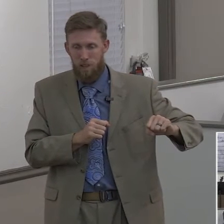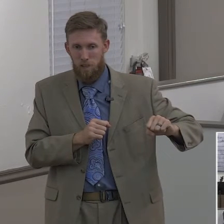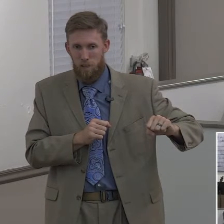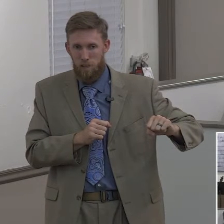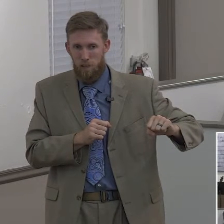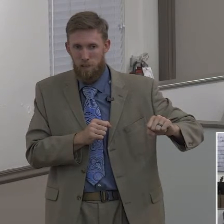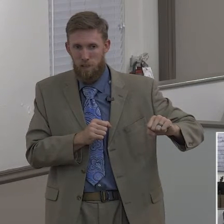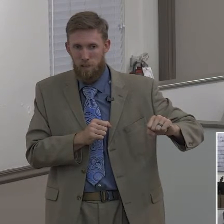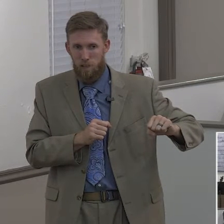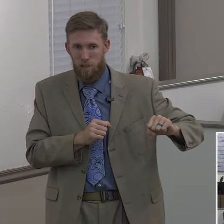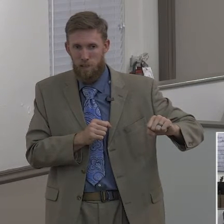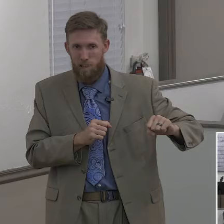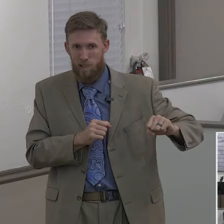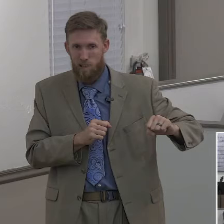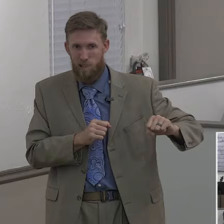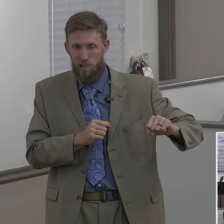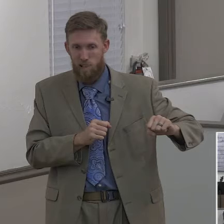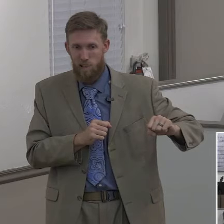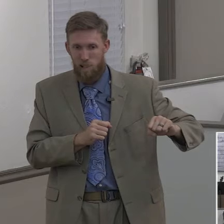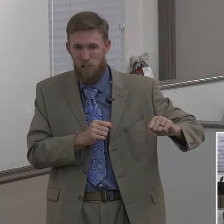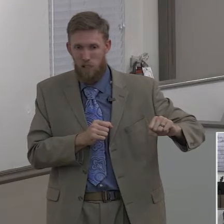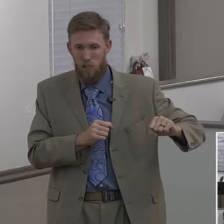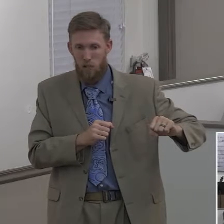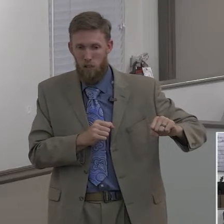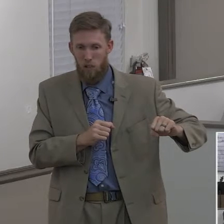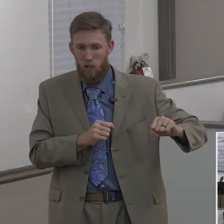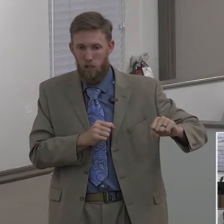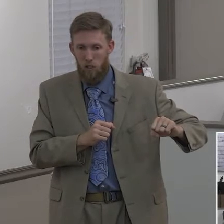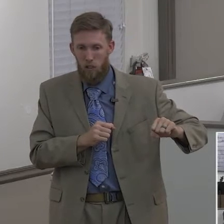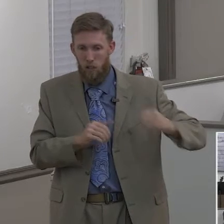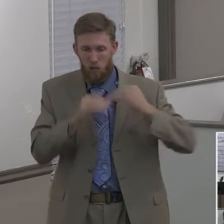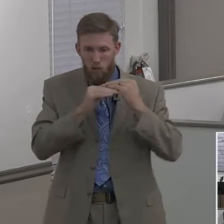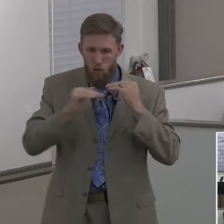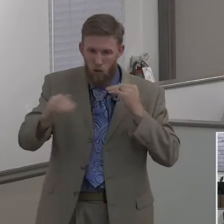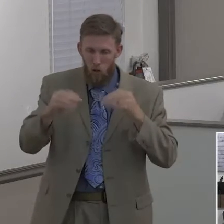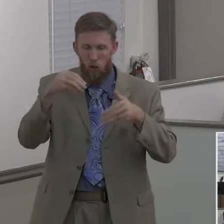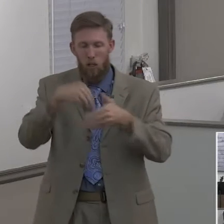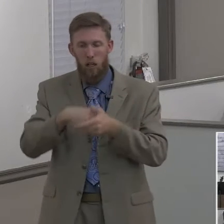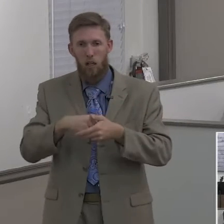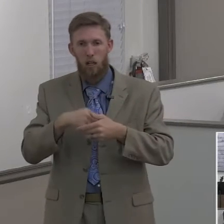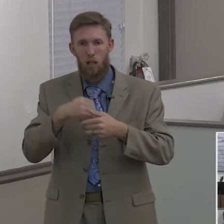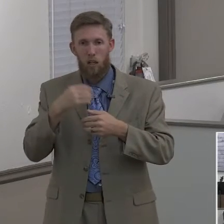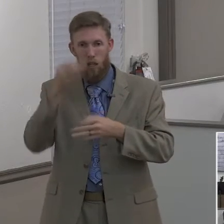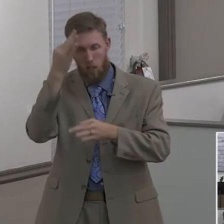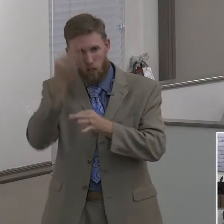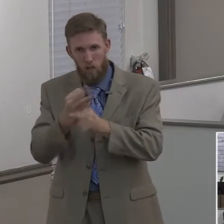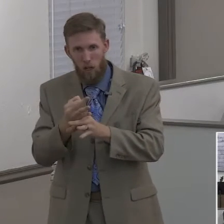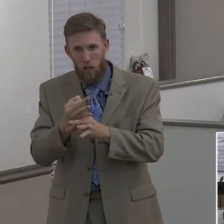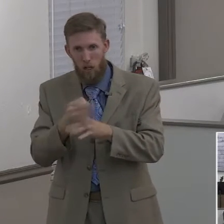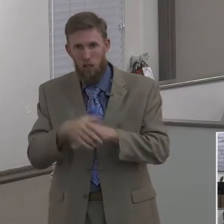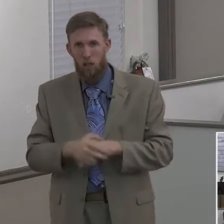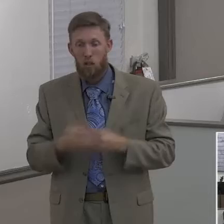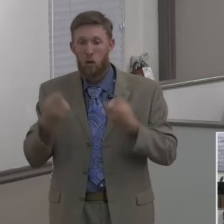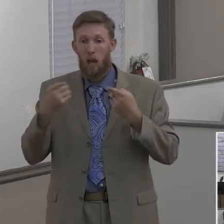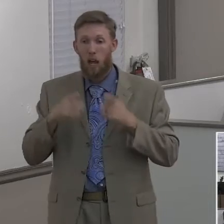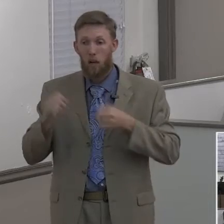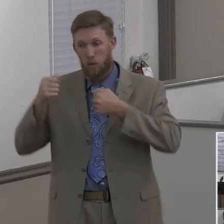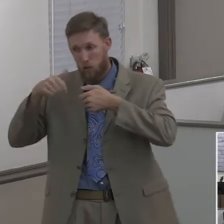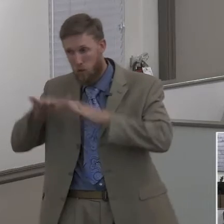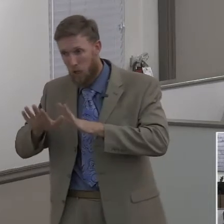lion walketh by seeking whom he may devour, he says, whom resist steadfast in the faith. So the moment you submit, you're willing to live by